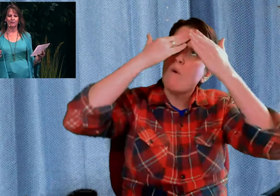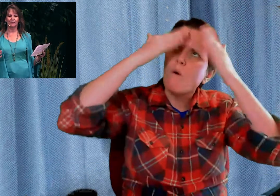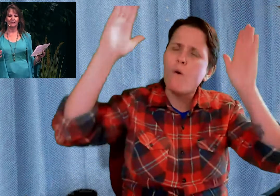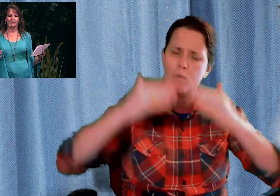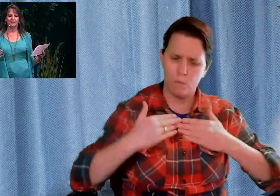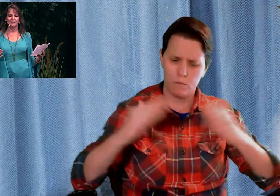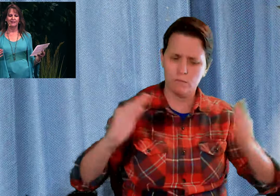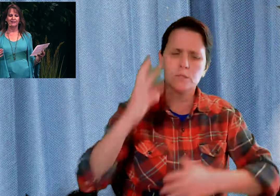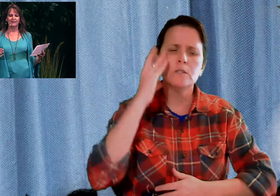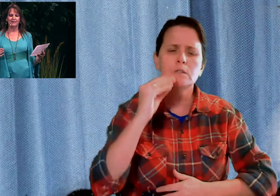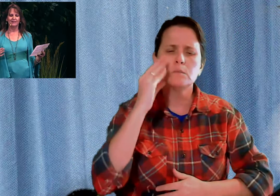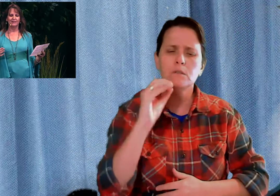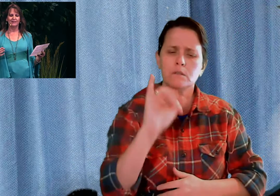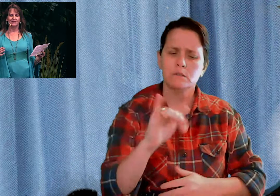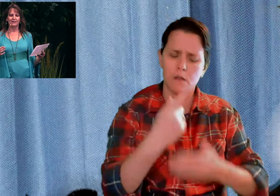transformed.